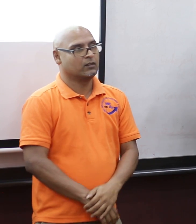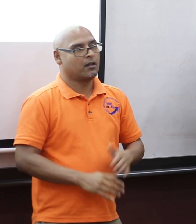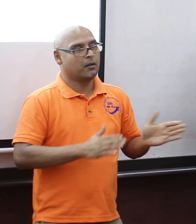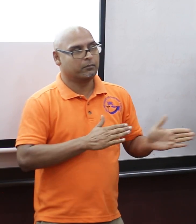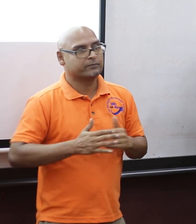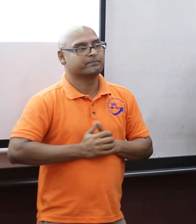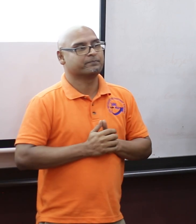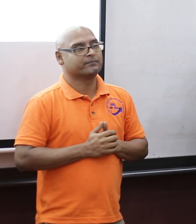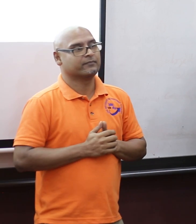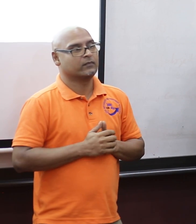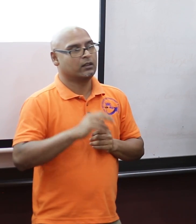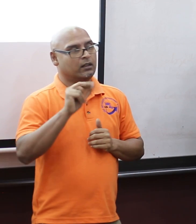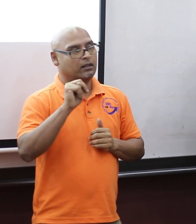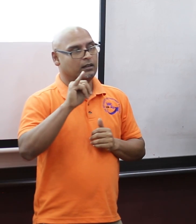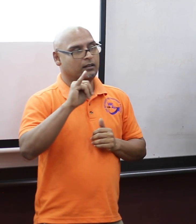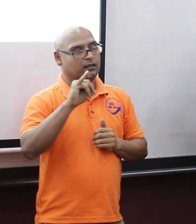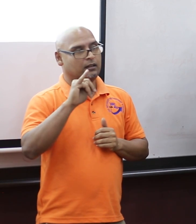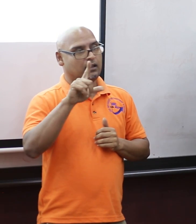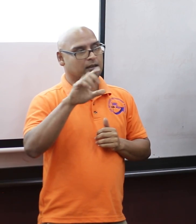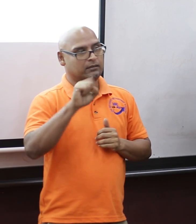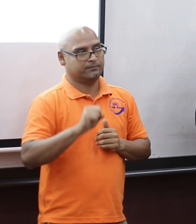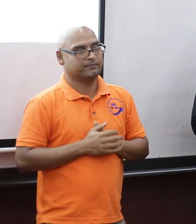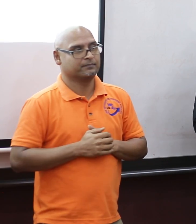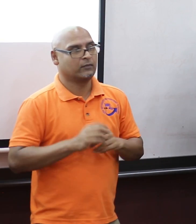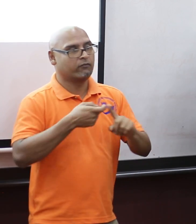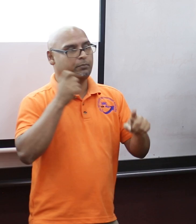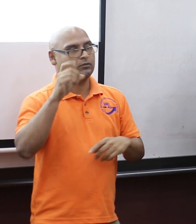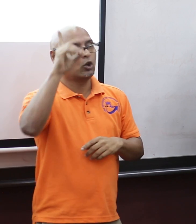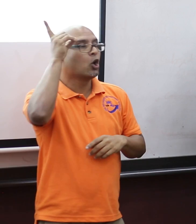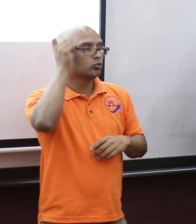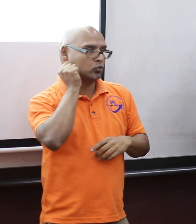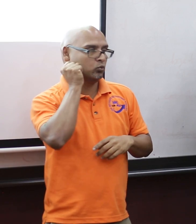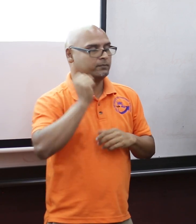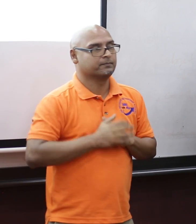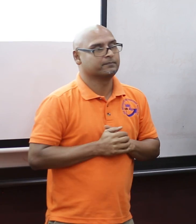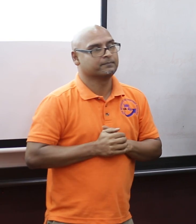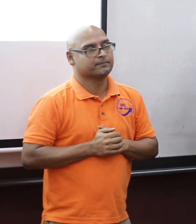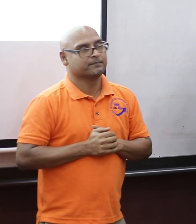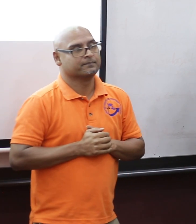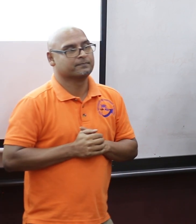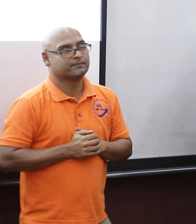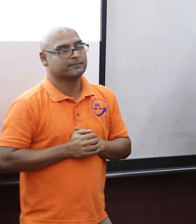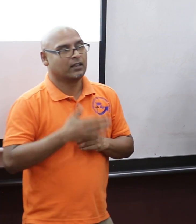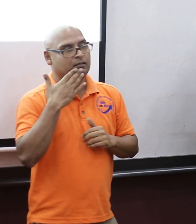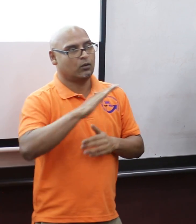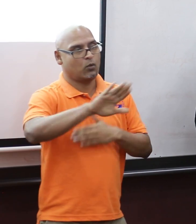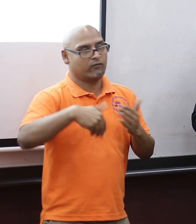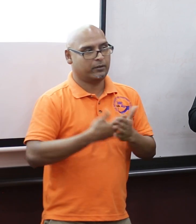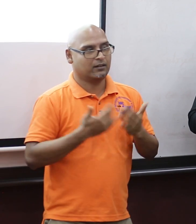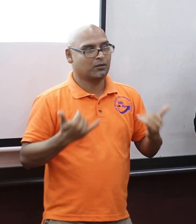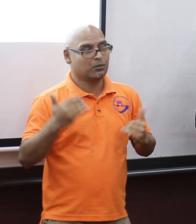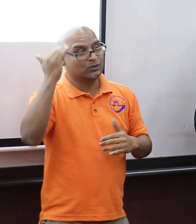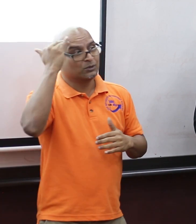Good afternoon, everyone. Jean, thank you very much for notes for hosting this. It's a Saturday, so I